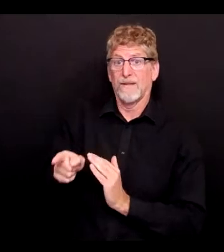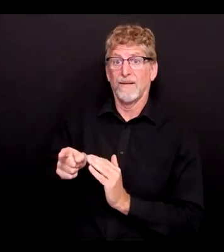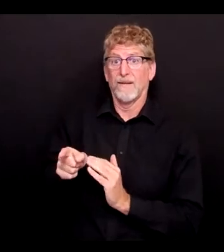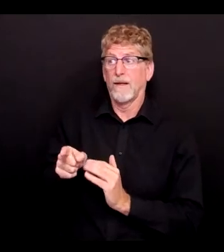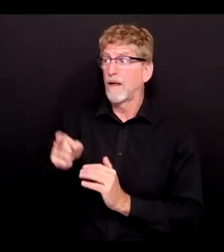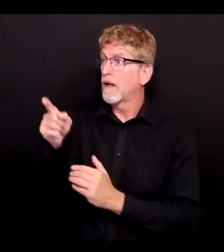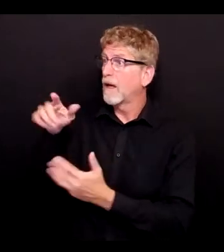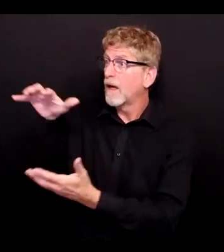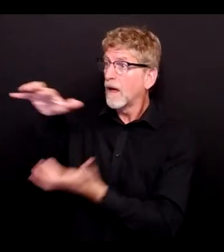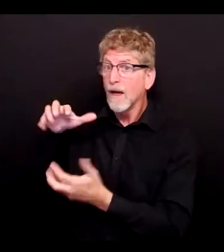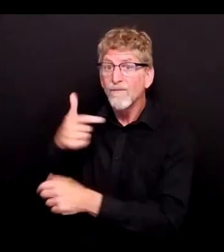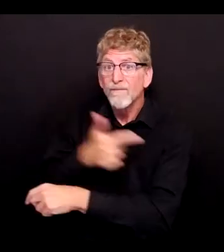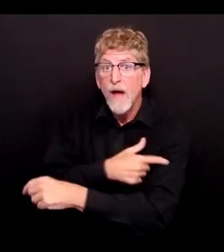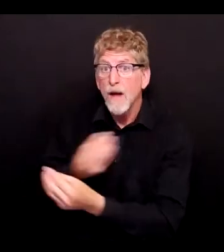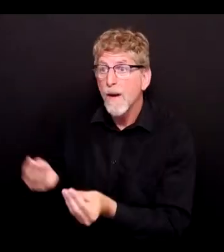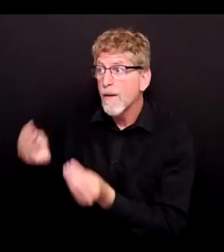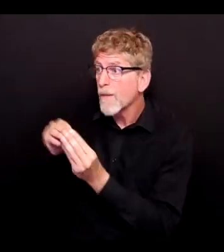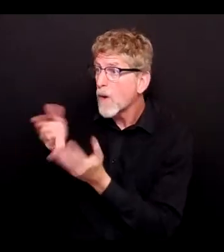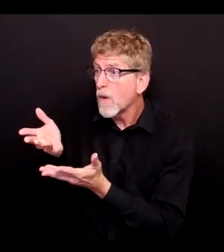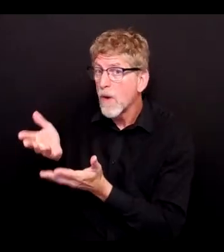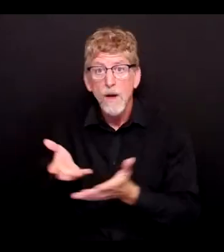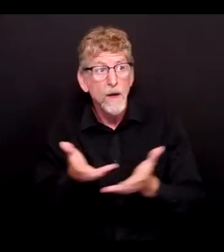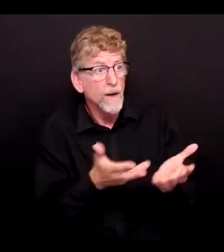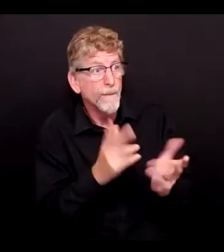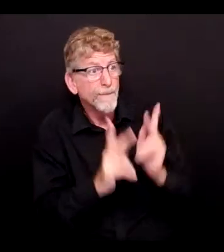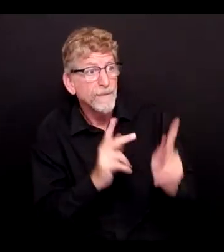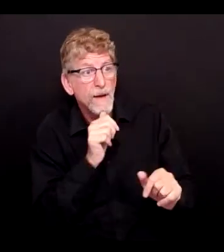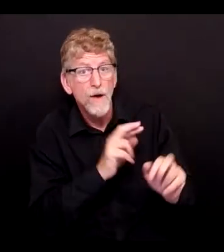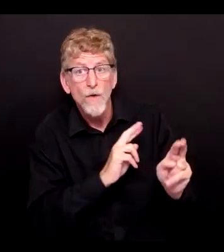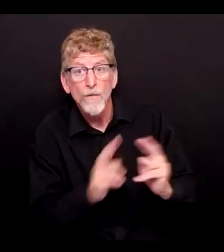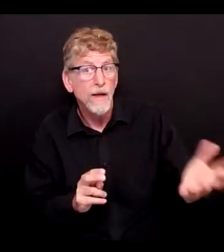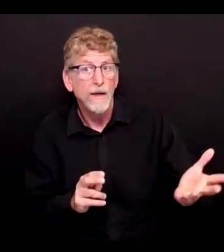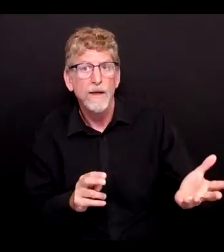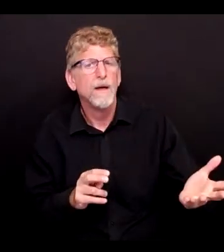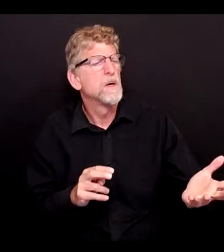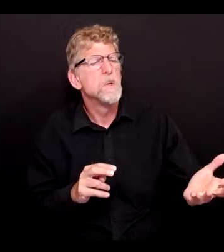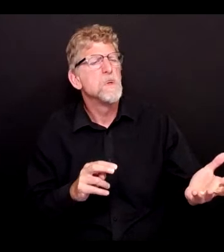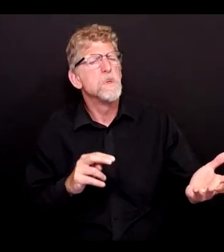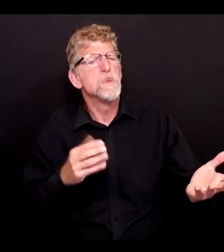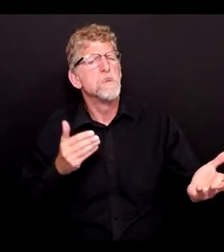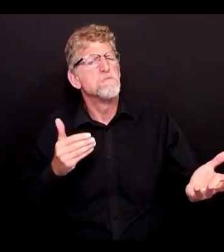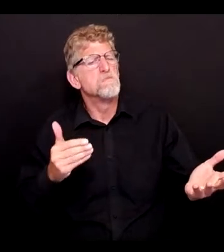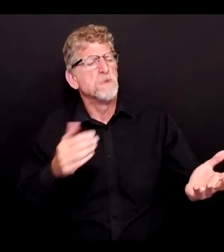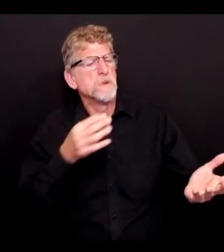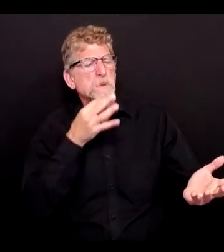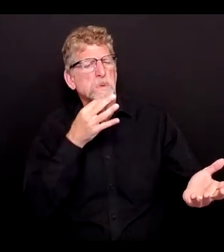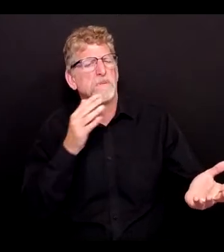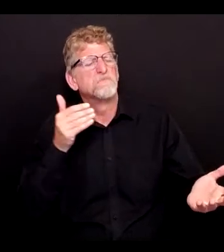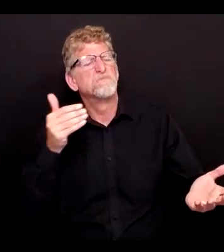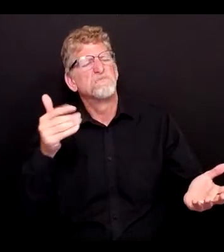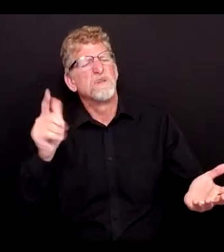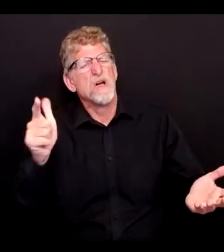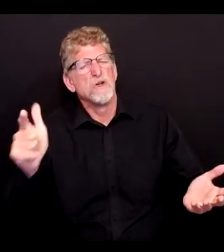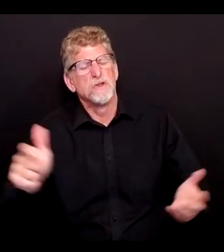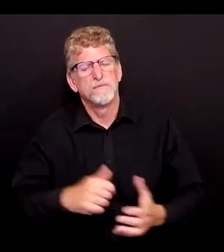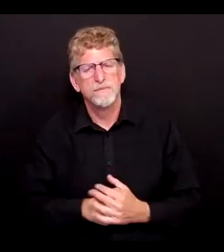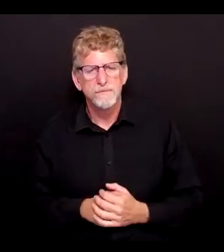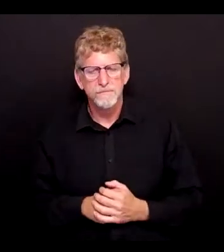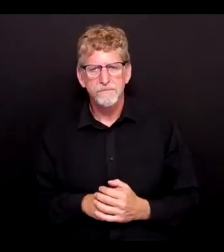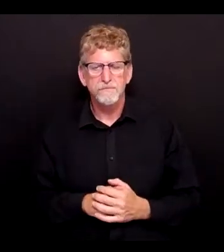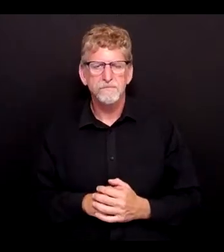the supply really does exceed the demand, as you're asking. I don't think we're close to that